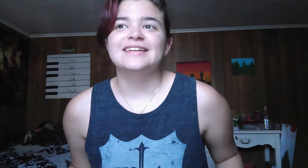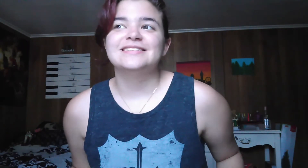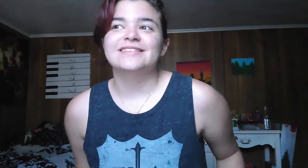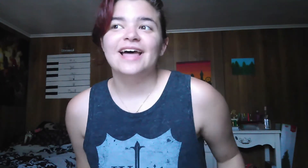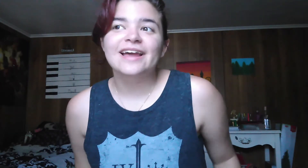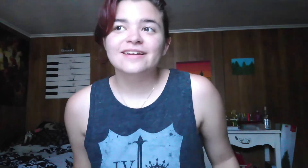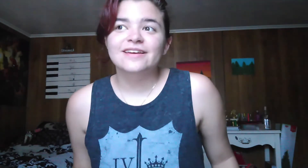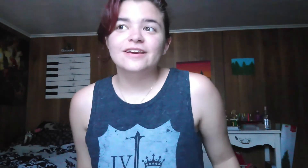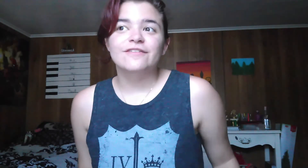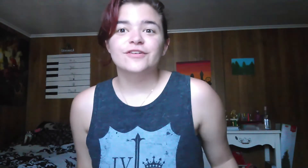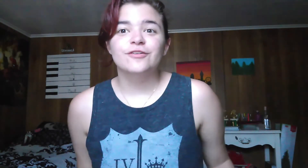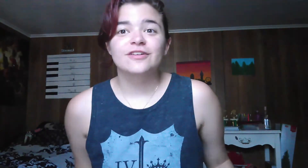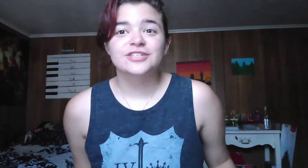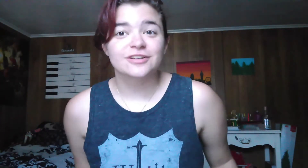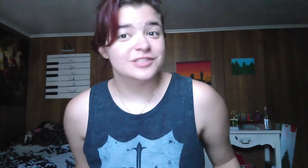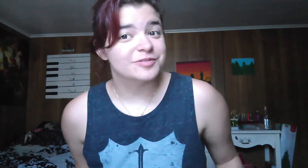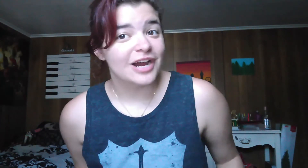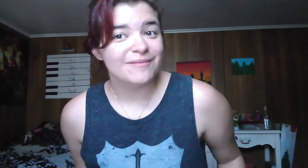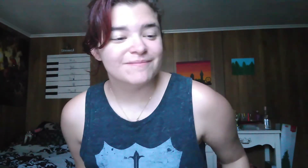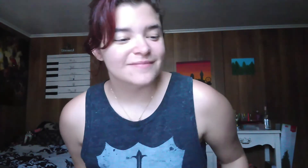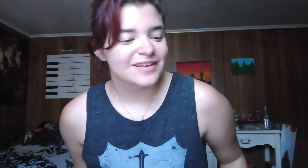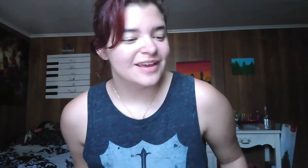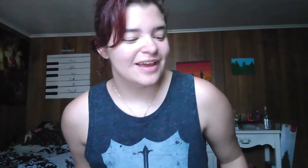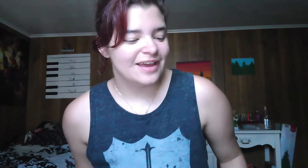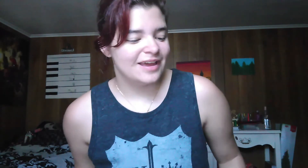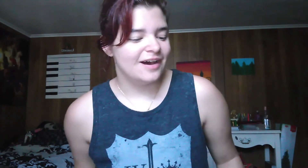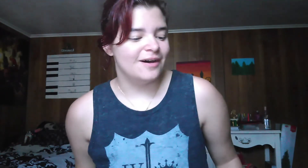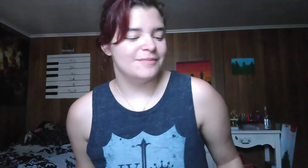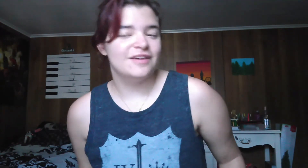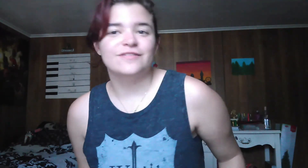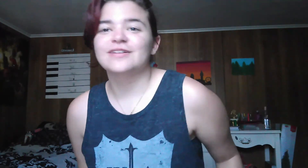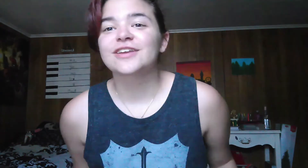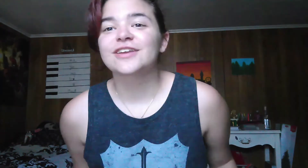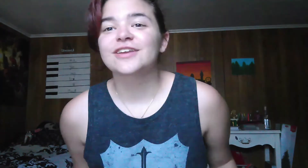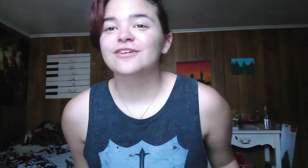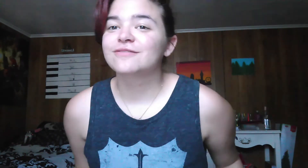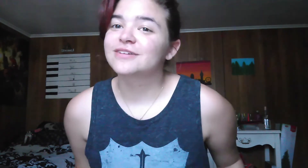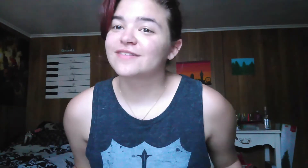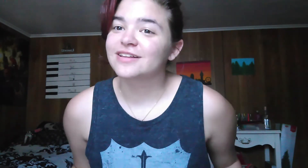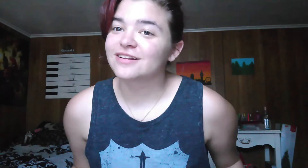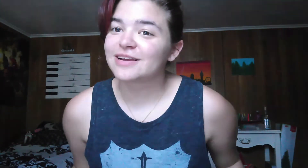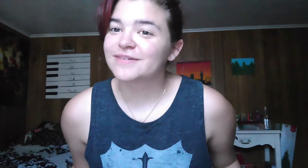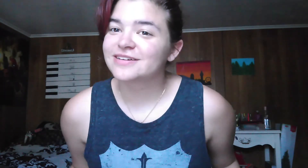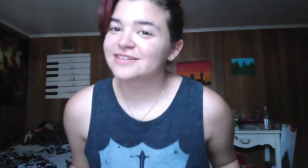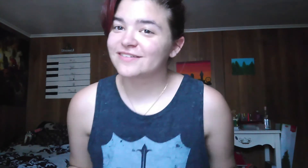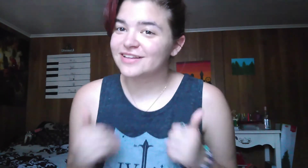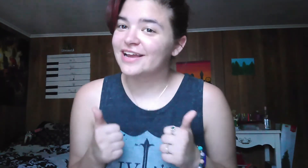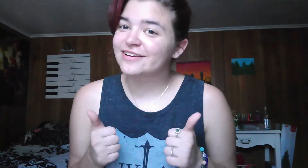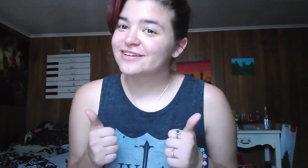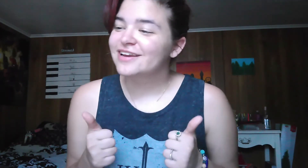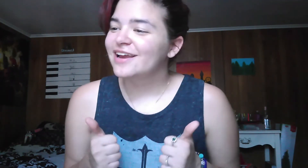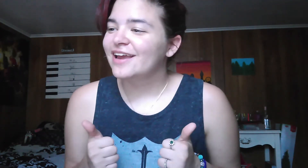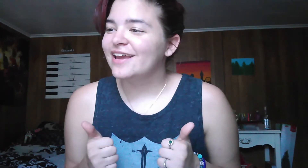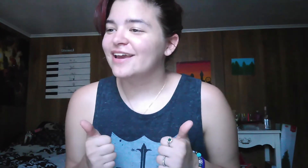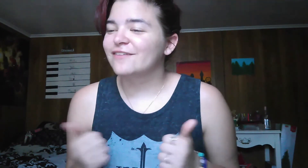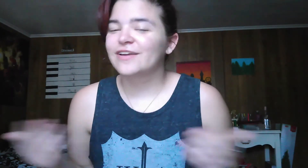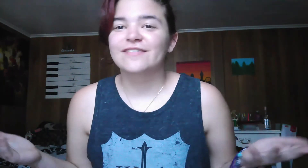That's that. If you're new to the channel, subscribe. If you like this video, give it a little like button, give it a like. And if you have